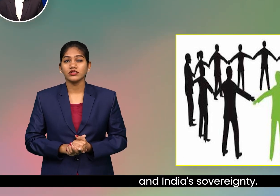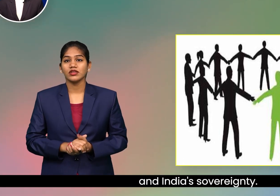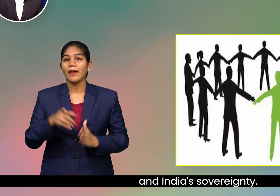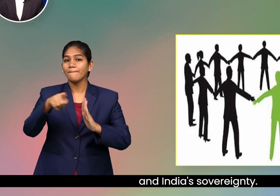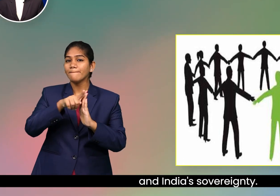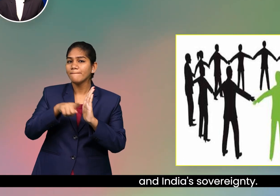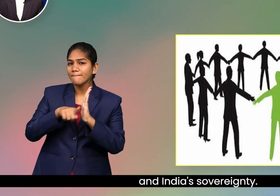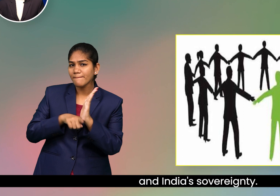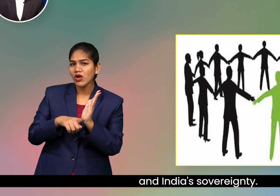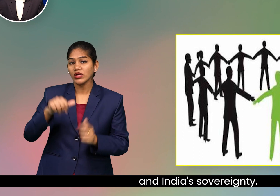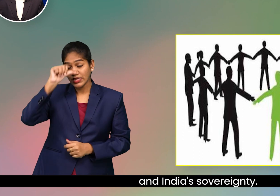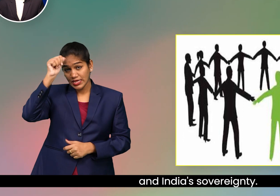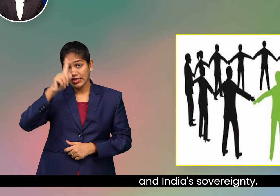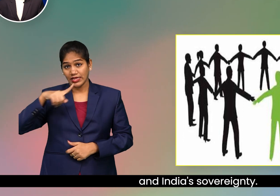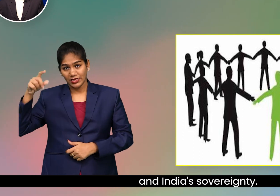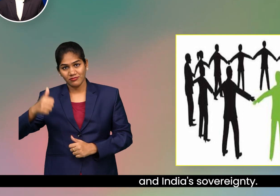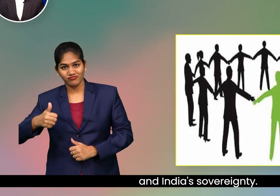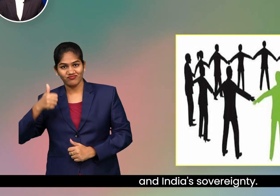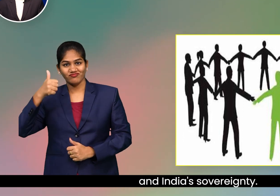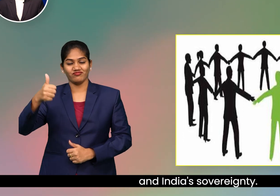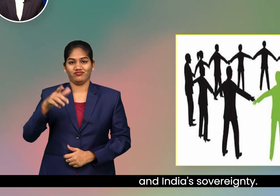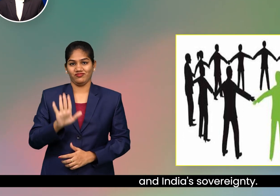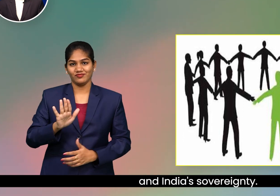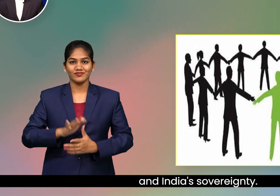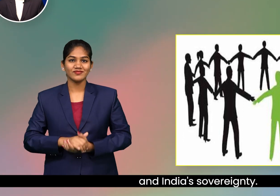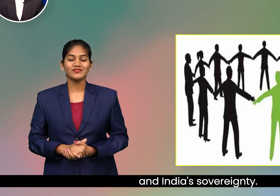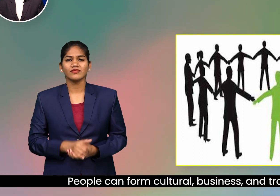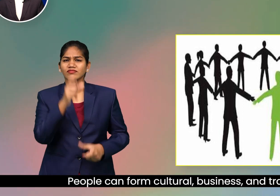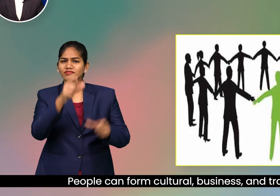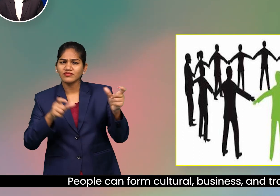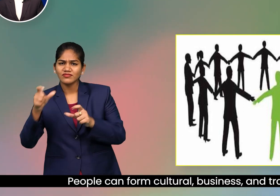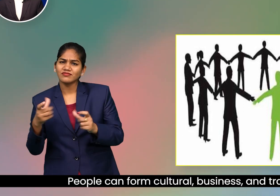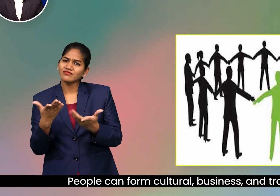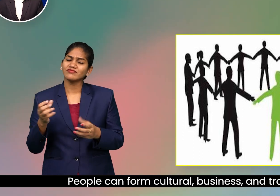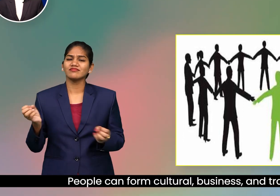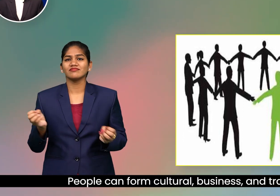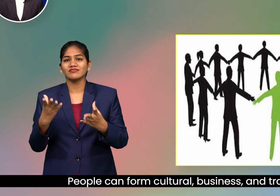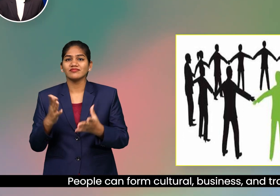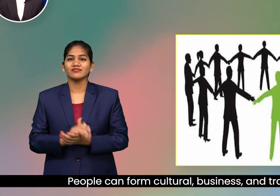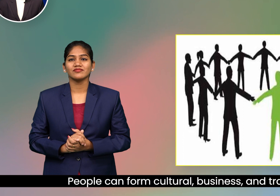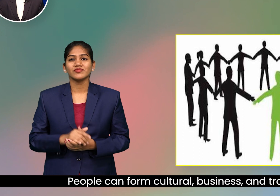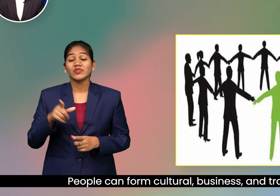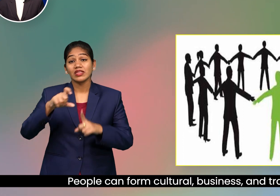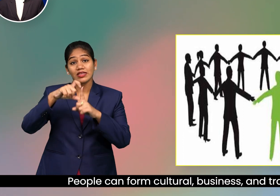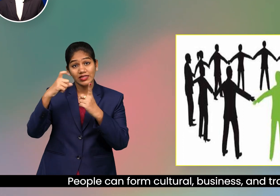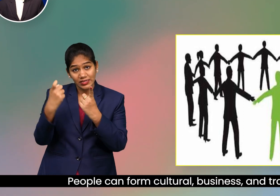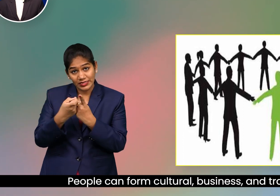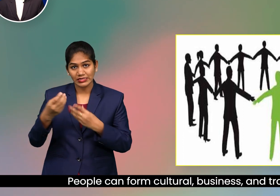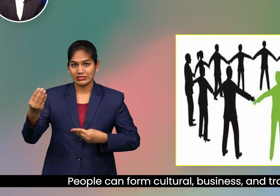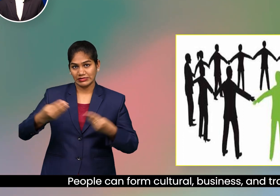and India's sovereignty. People can form cultural, business,